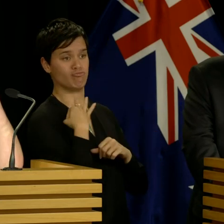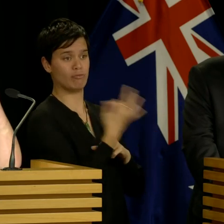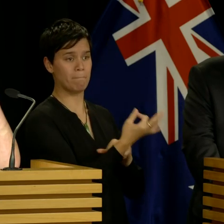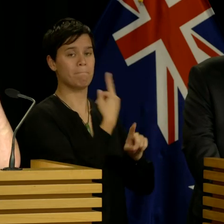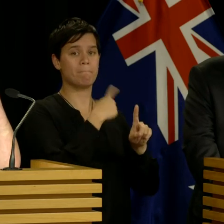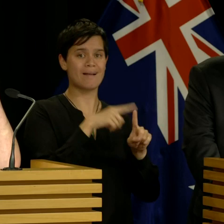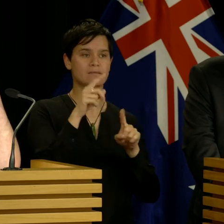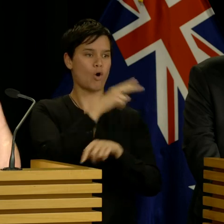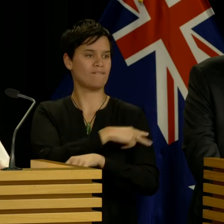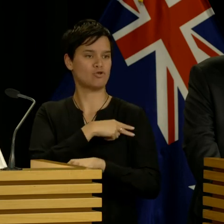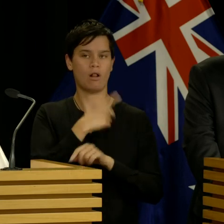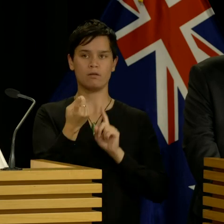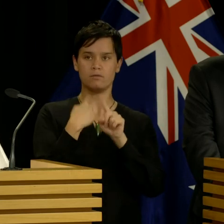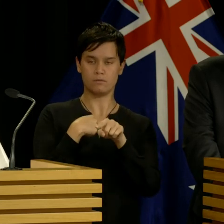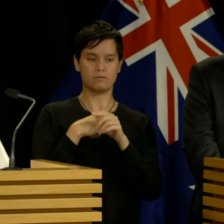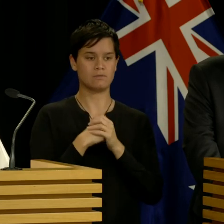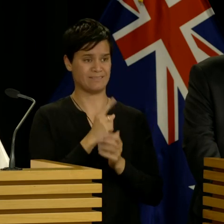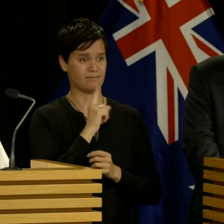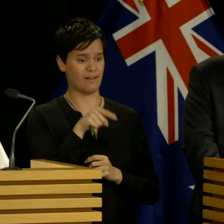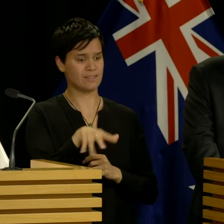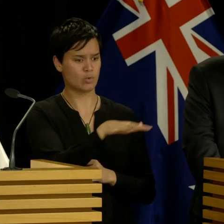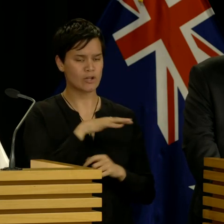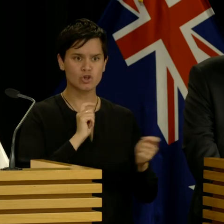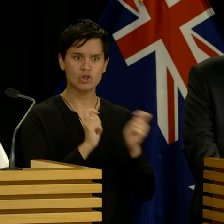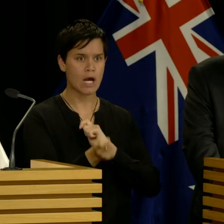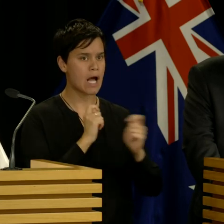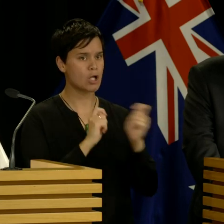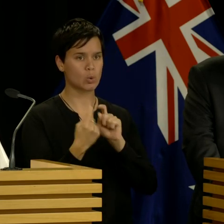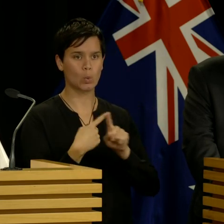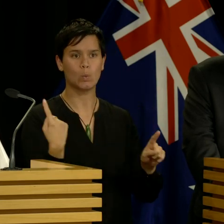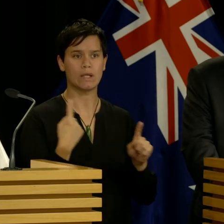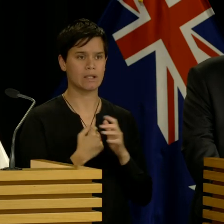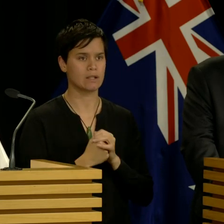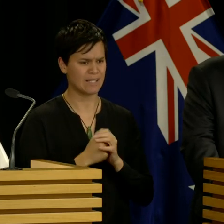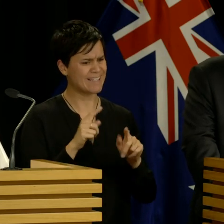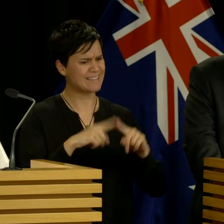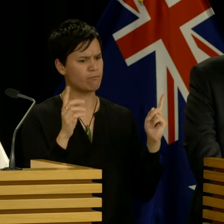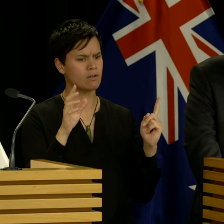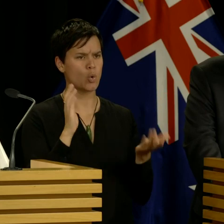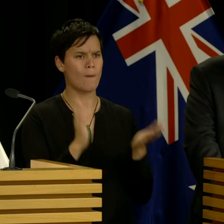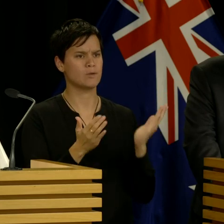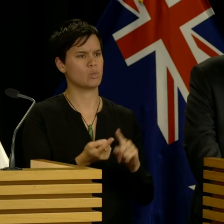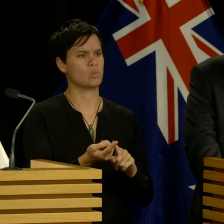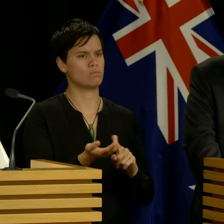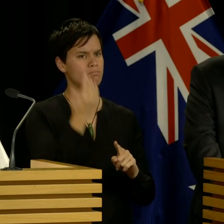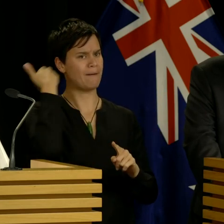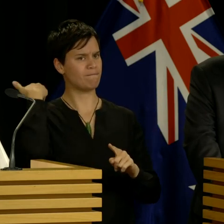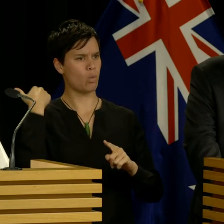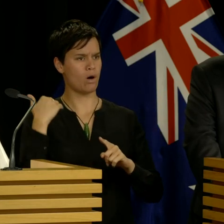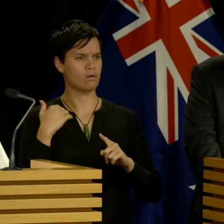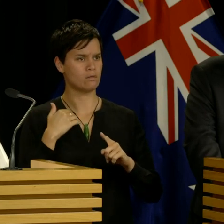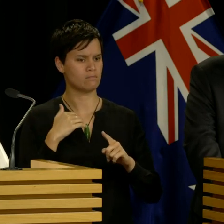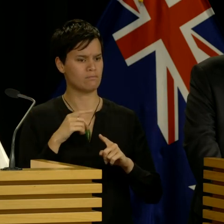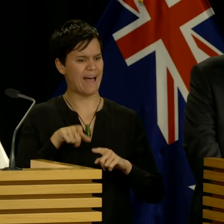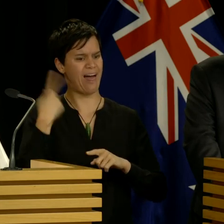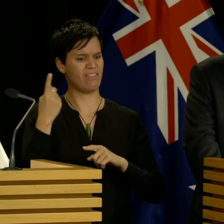we are getting from officials, is that the rapidly changing situation we face is different from others that the economy has experienced in recent